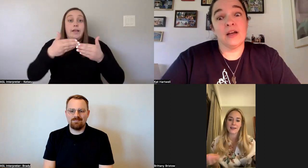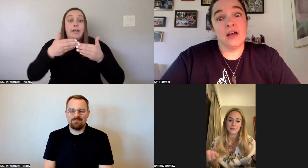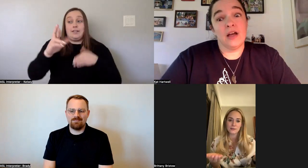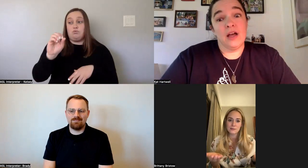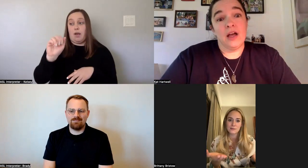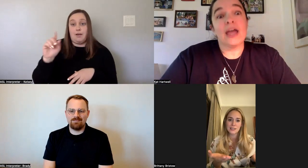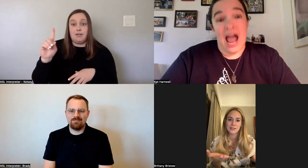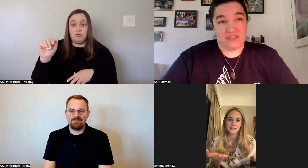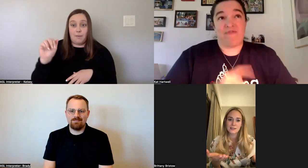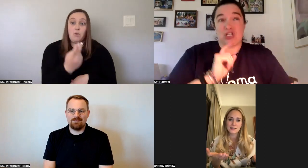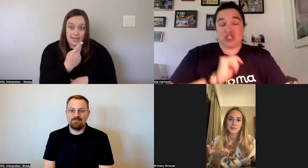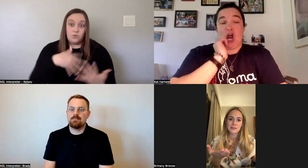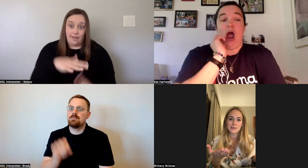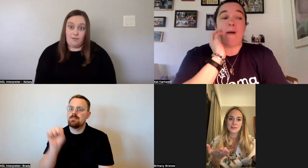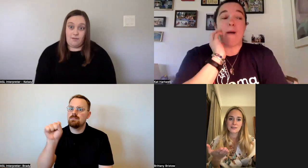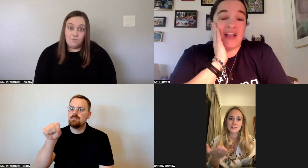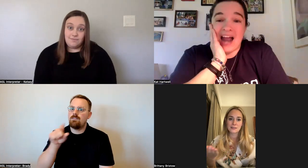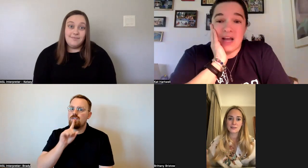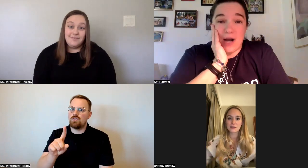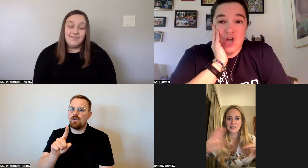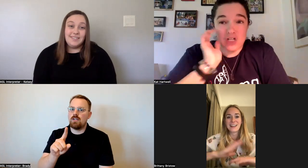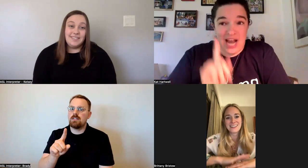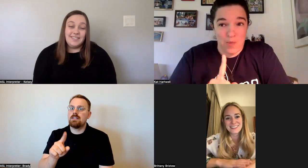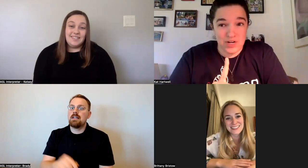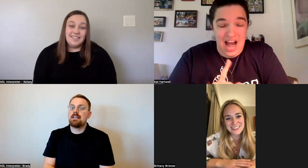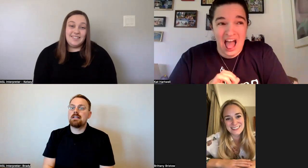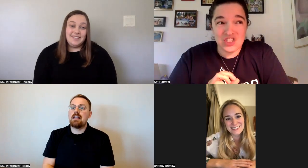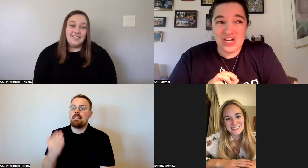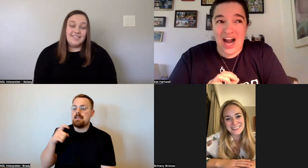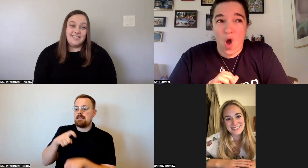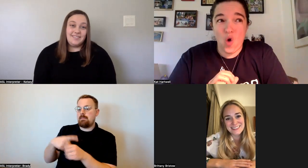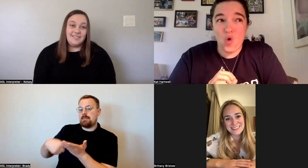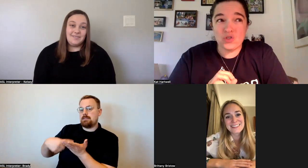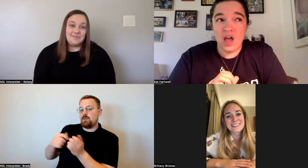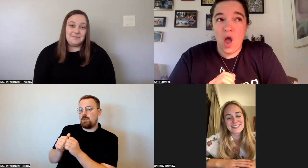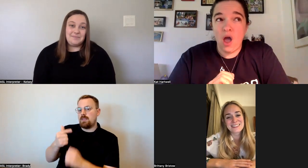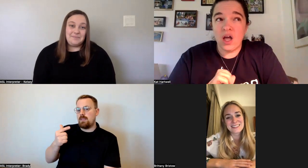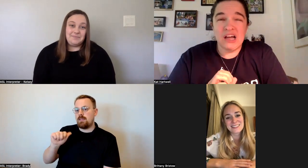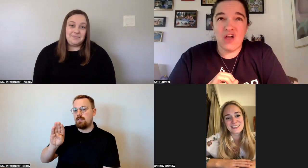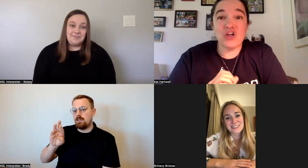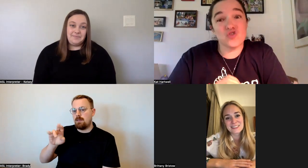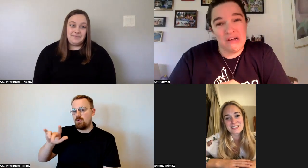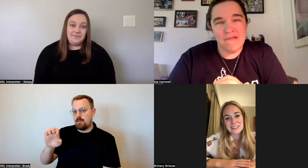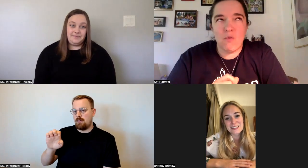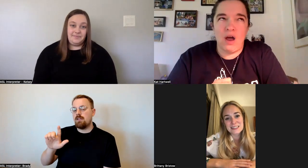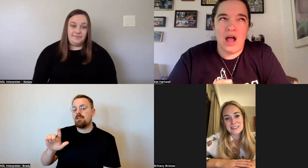get to hang out. Yeah, for sure. I mean, the last time I talked to Gabrielle, she goes,